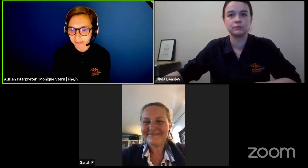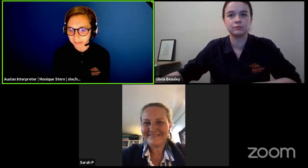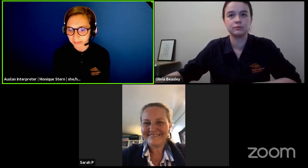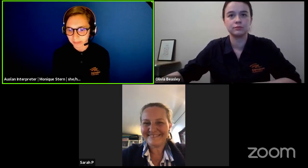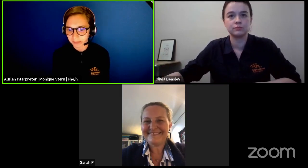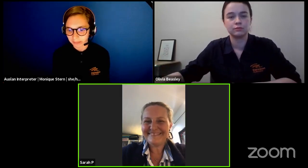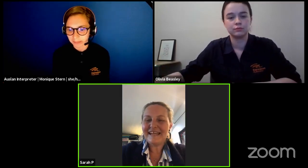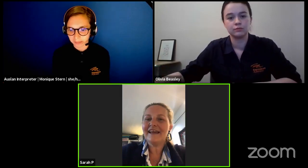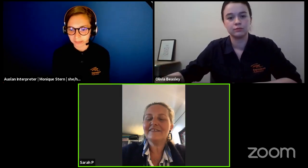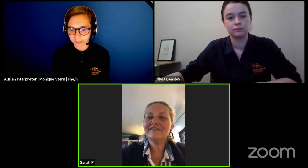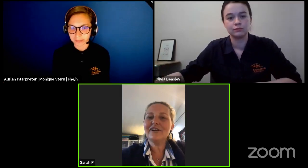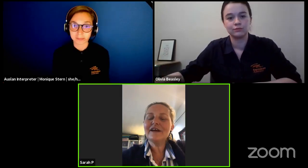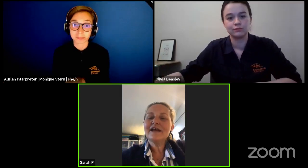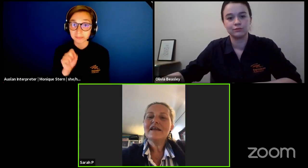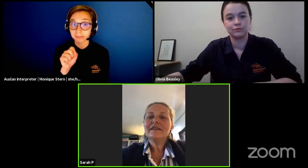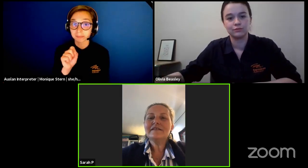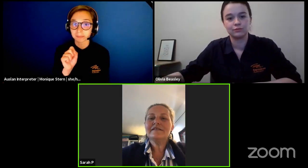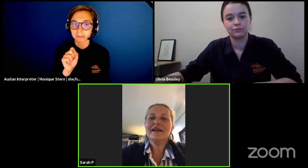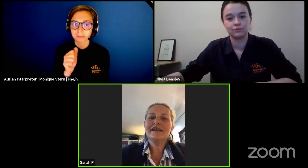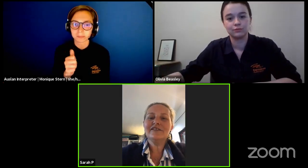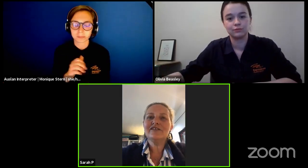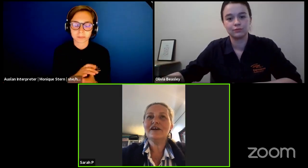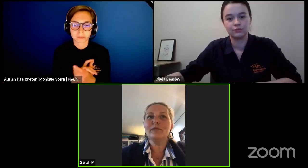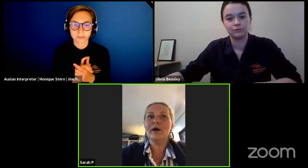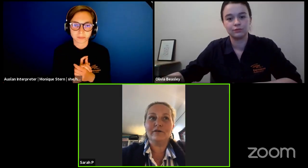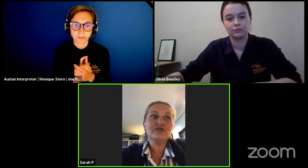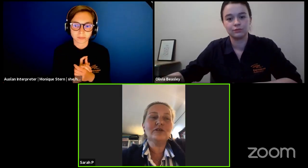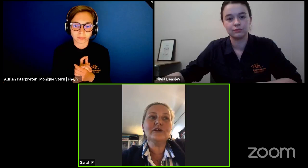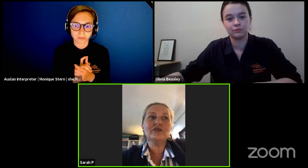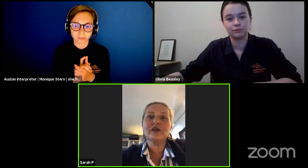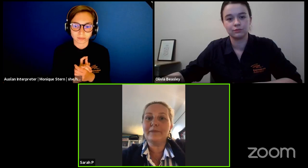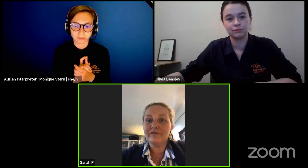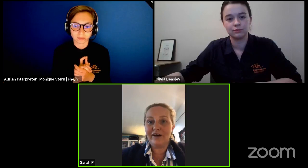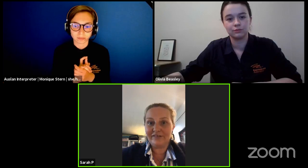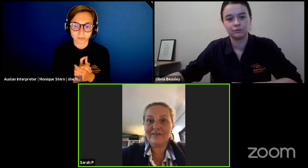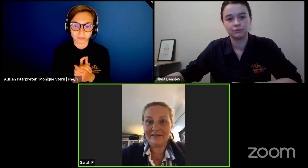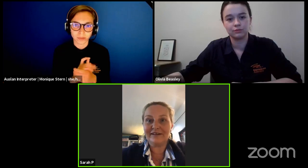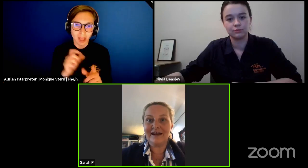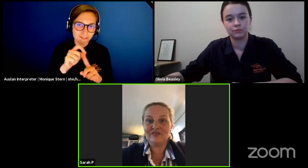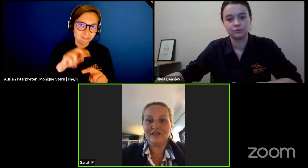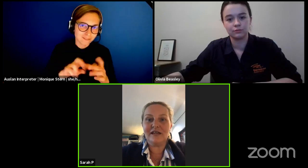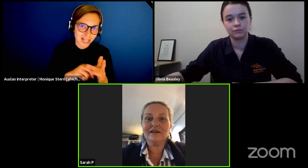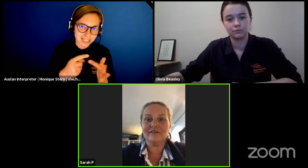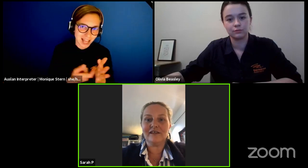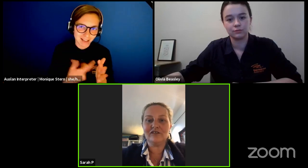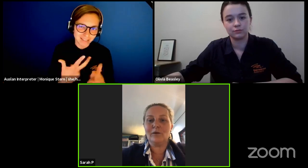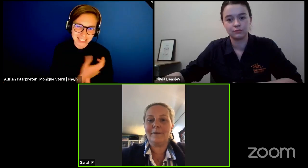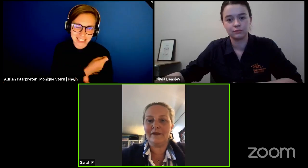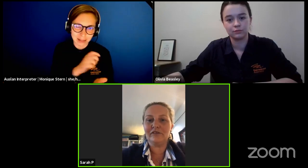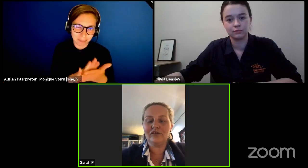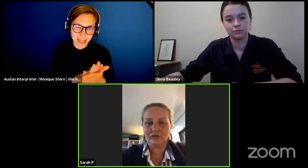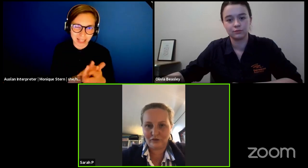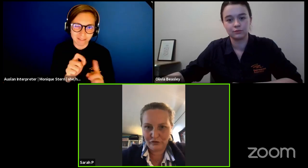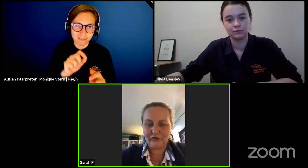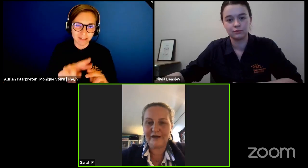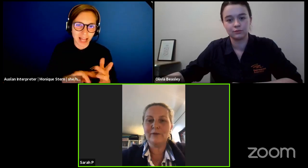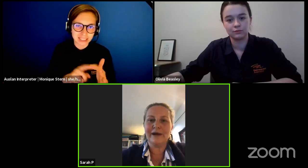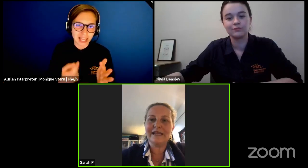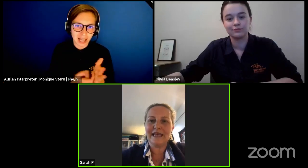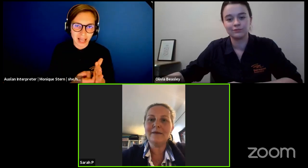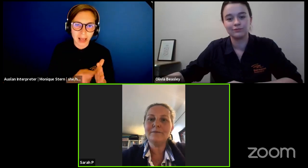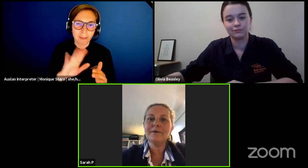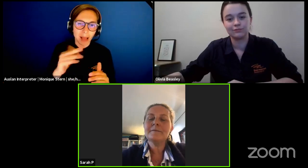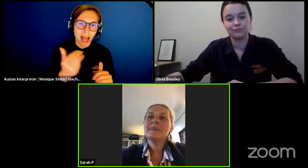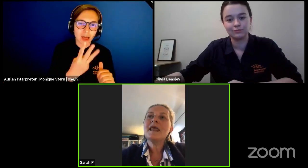happened? Yeah, so the studies, I assume we're talking about Pfizer vaccination here, because that's the one that's the